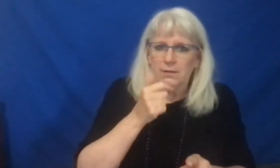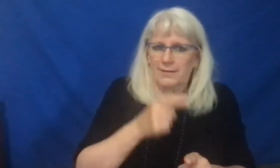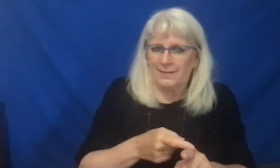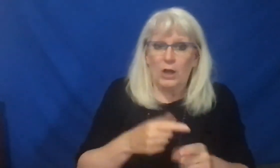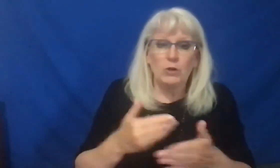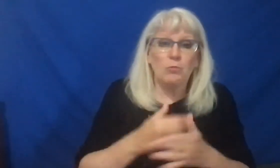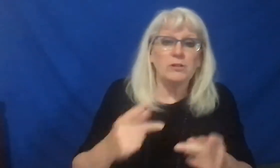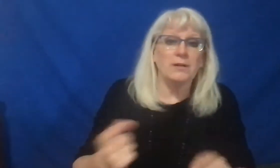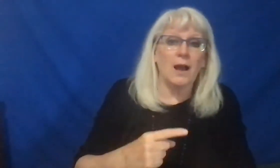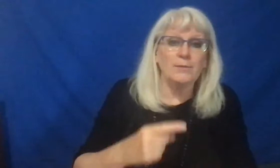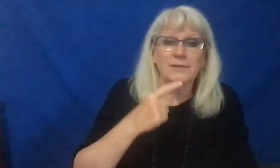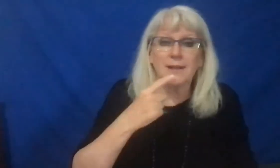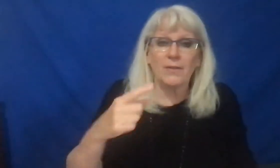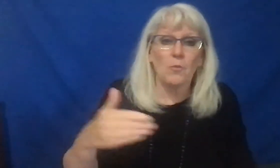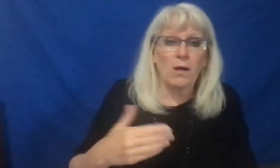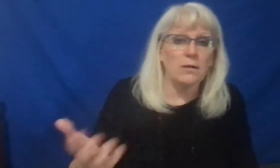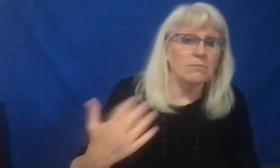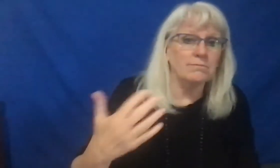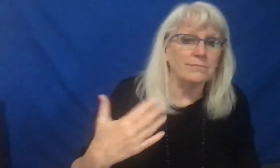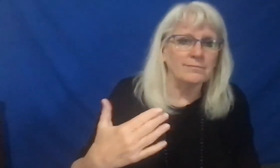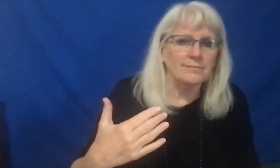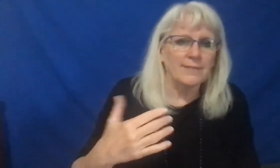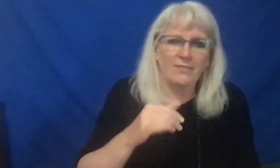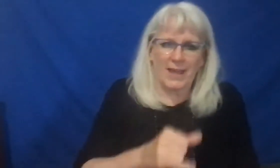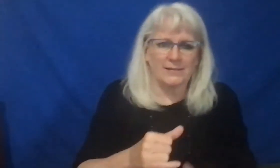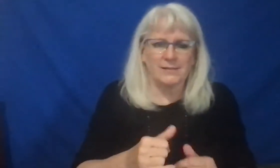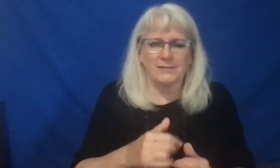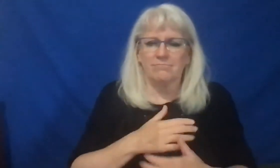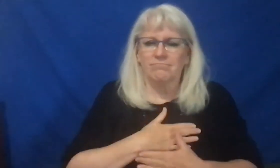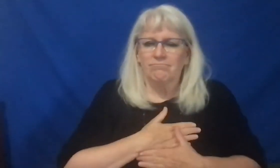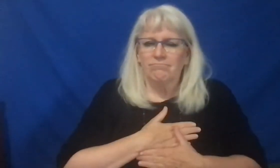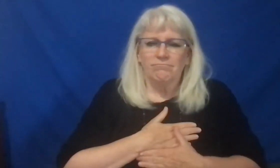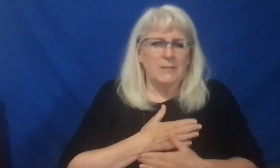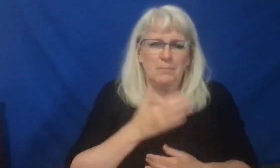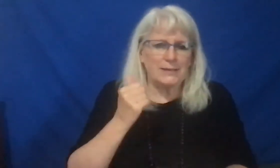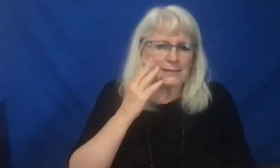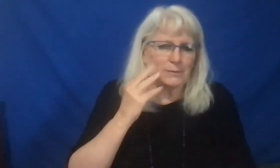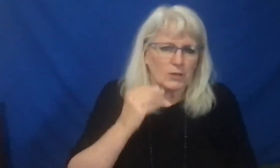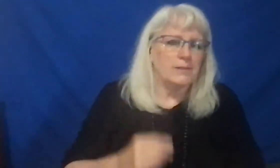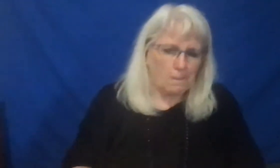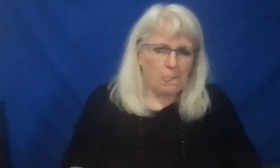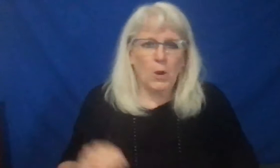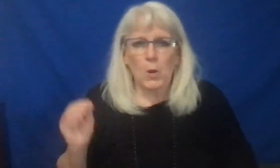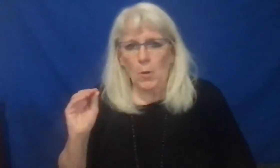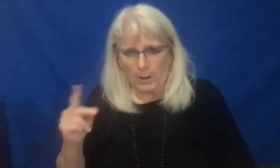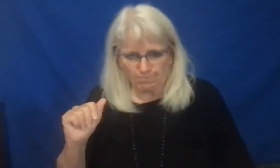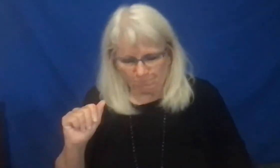on their first meeting that I think is better than anything on earth. So let's see where to